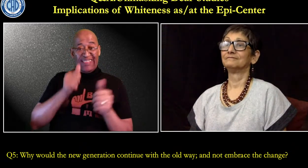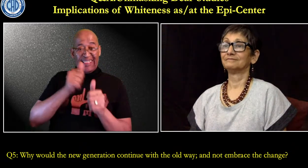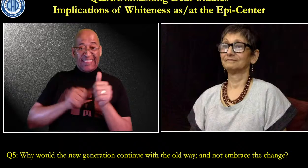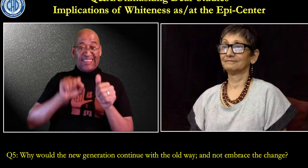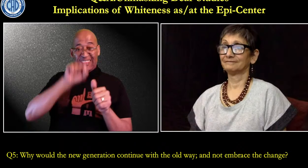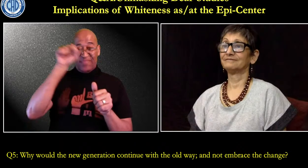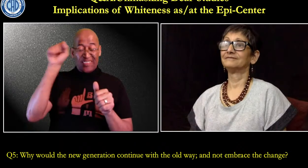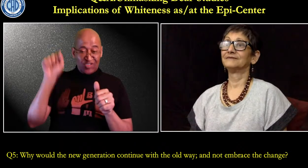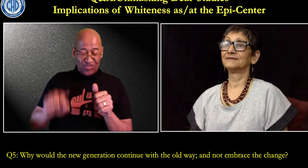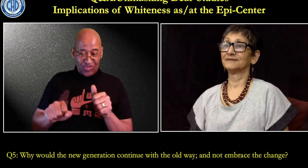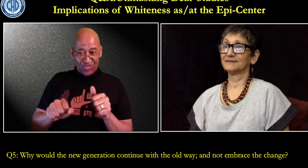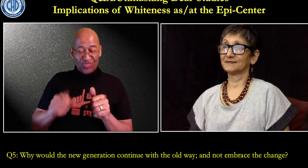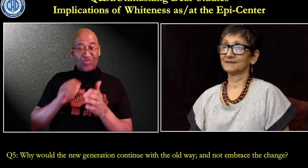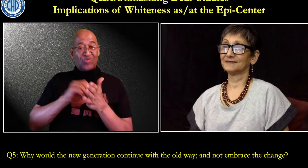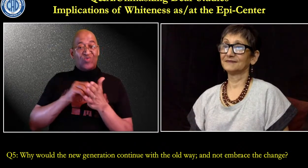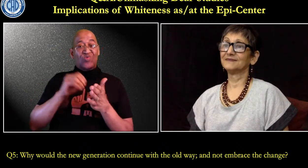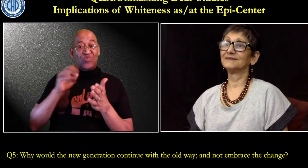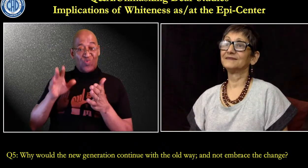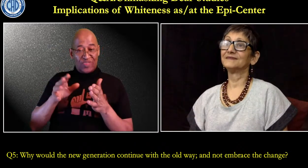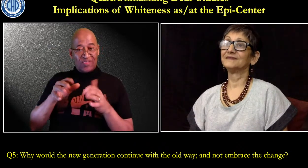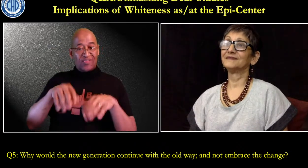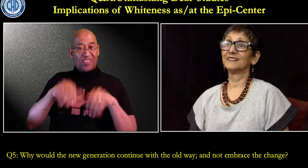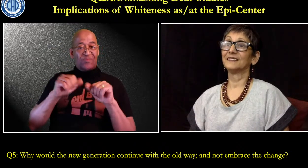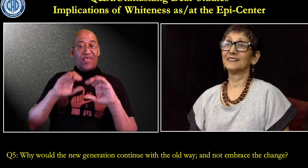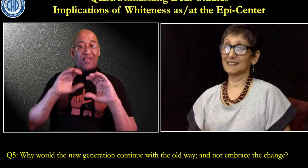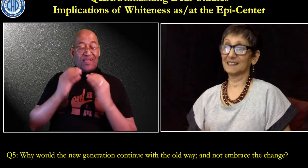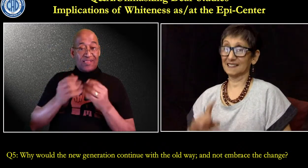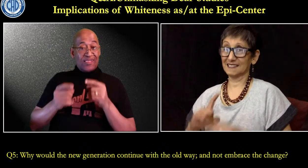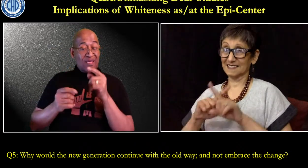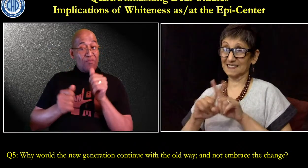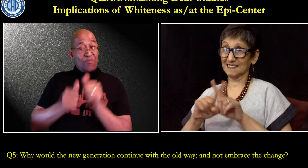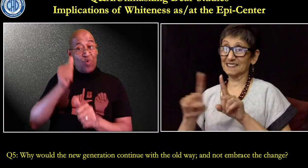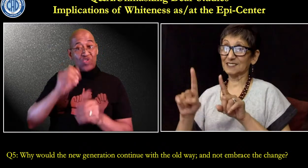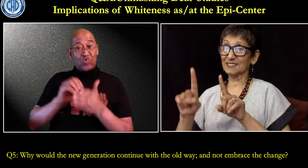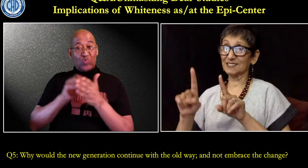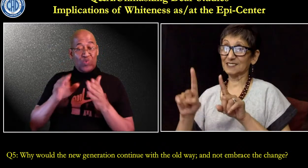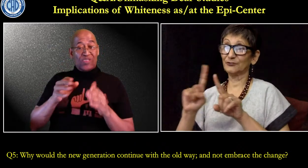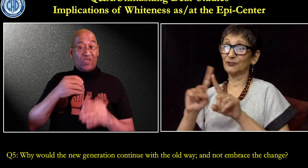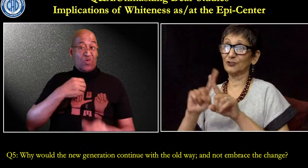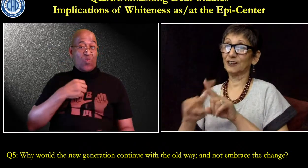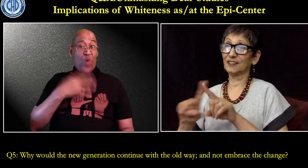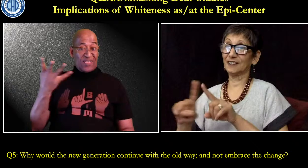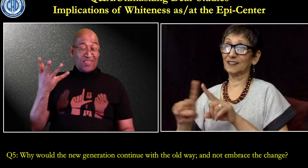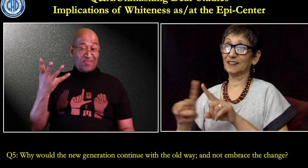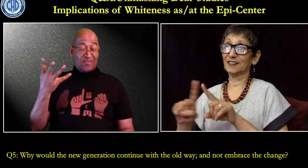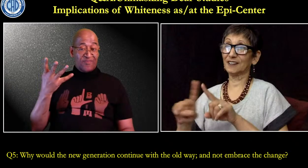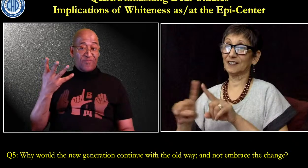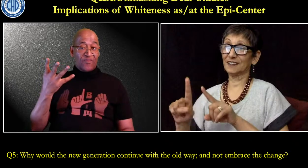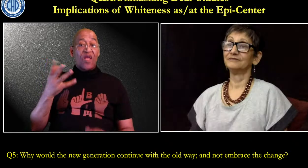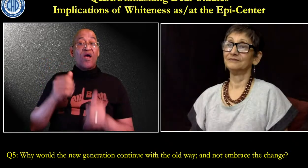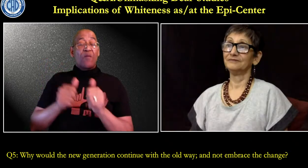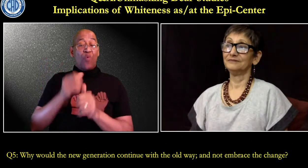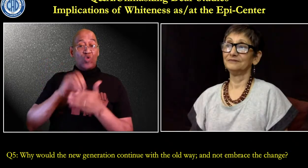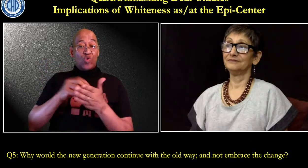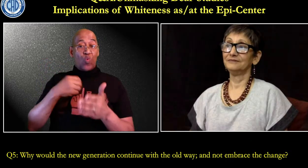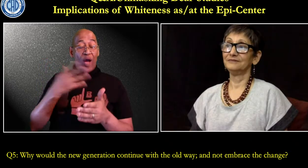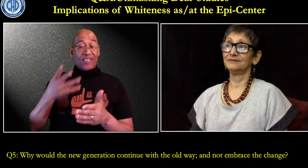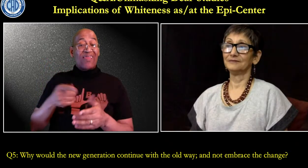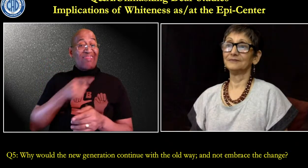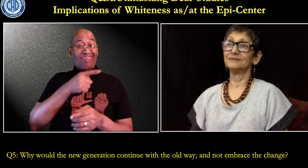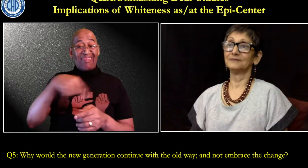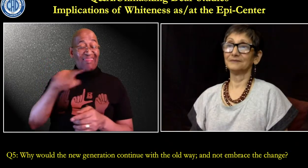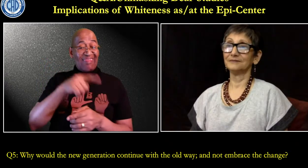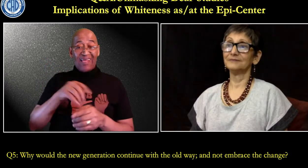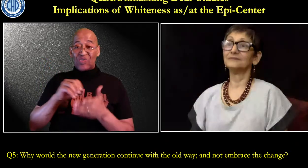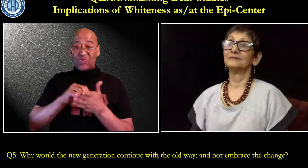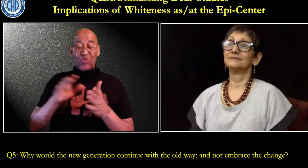each step of the way with the students taking up my class, they're mostly